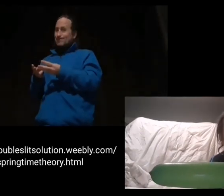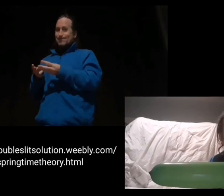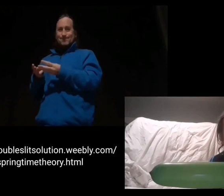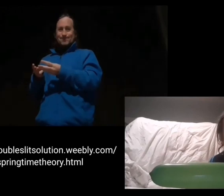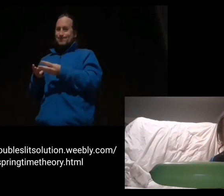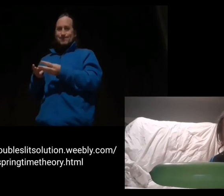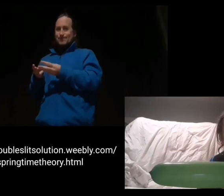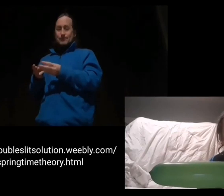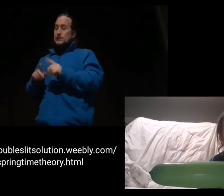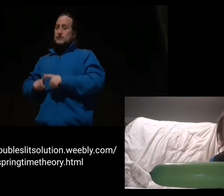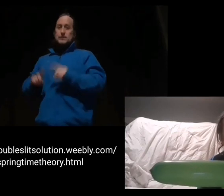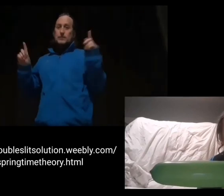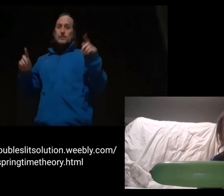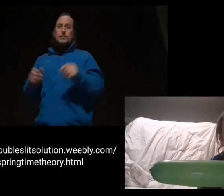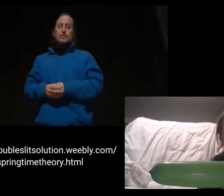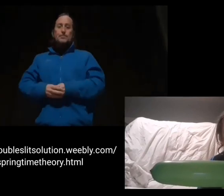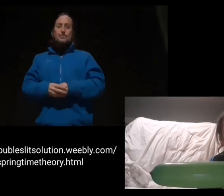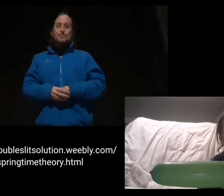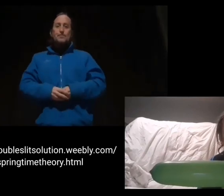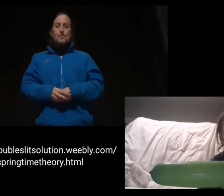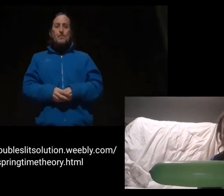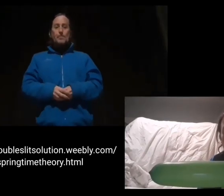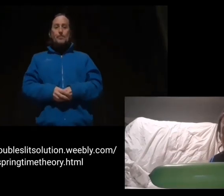calculating it from the Earth,